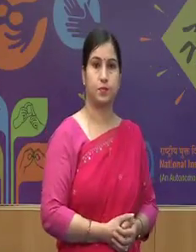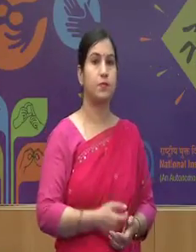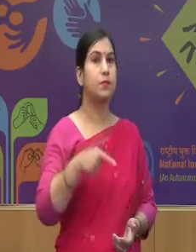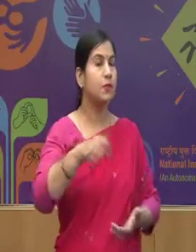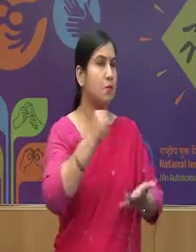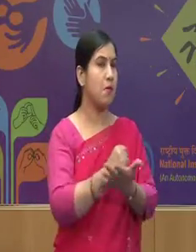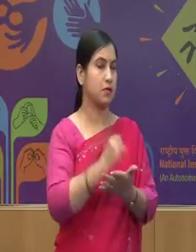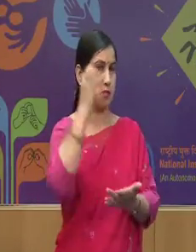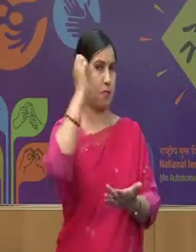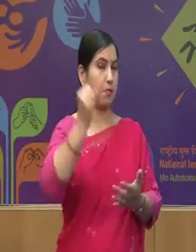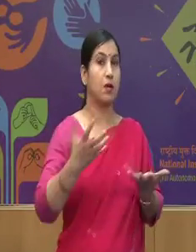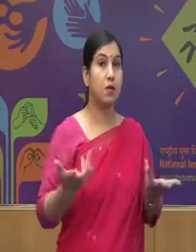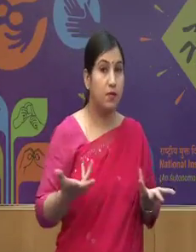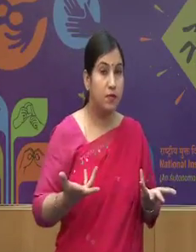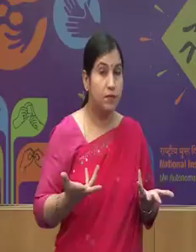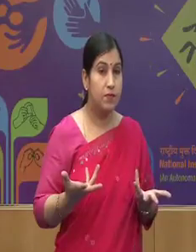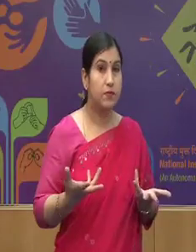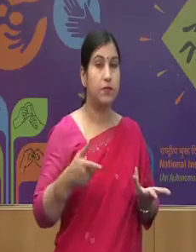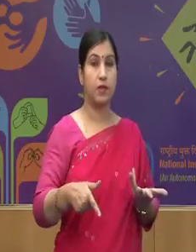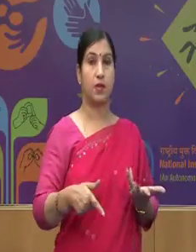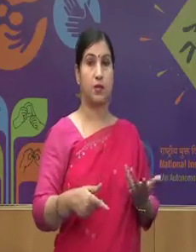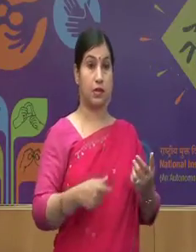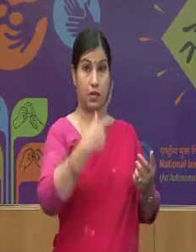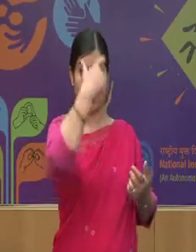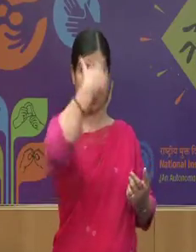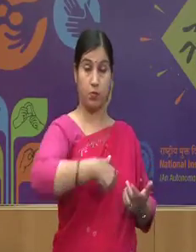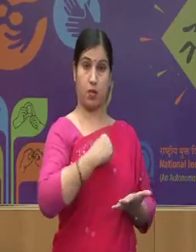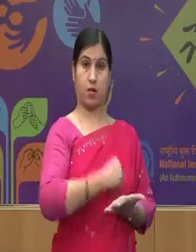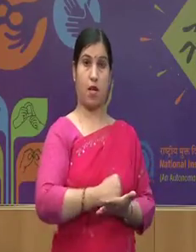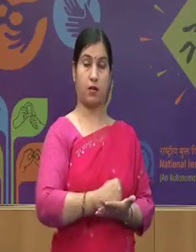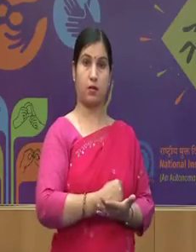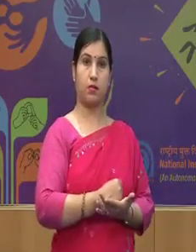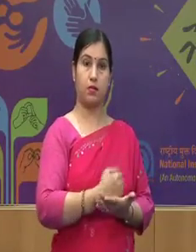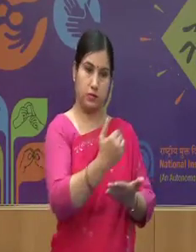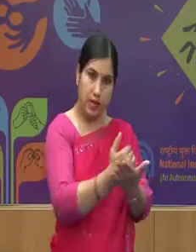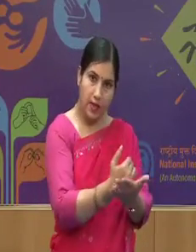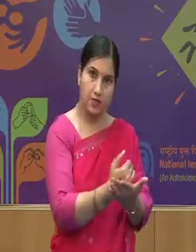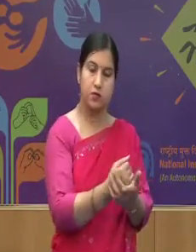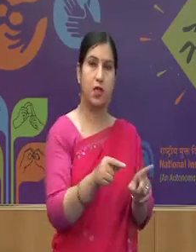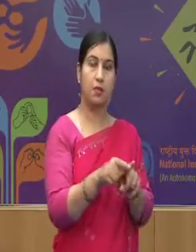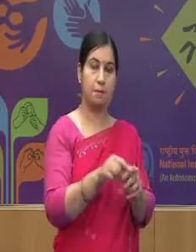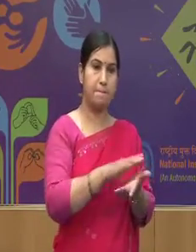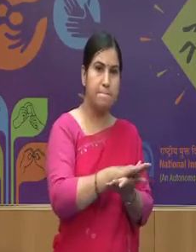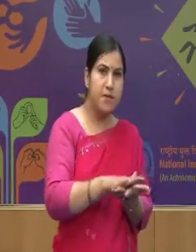It must be remembered that protection of human rights and maintaining basic freedom of the people of the